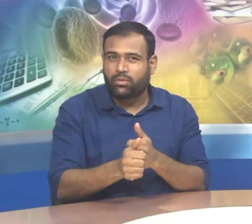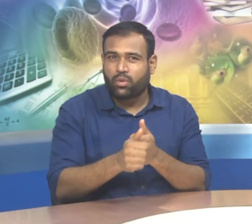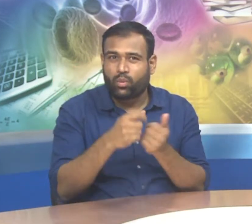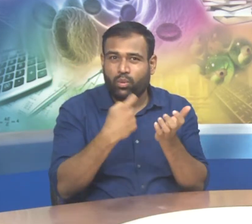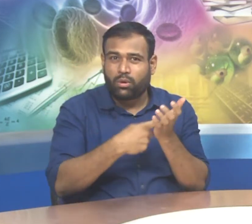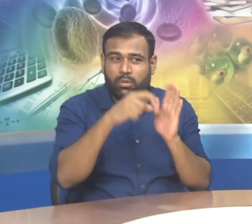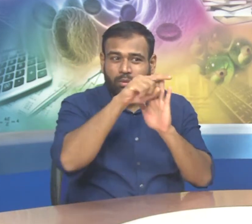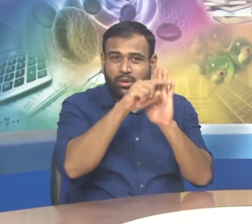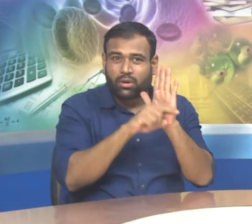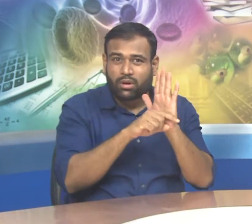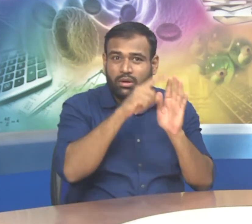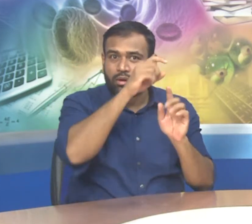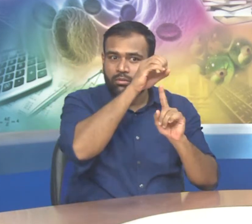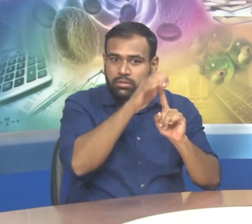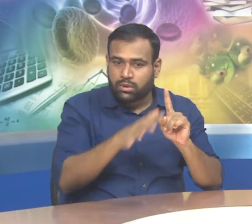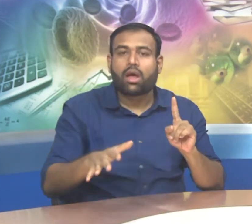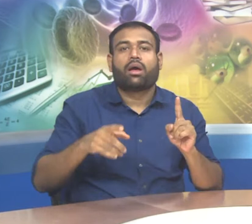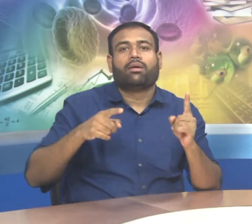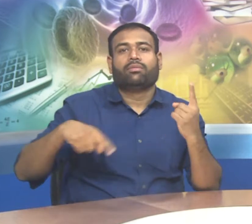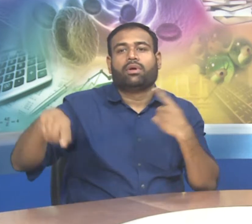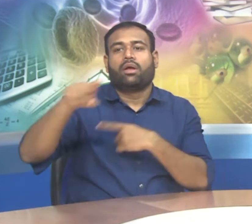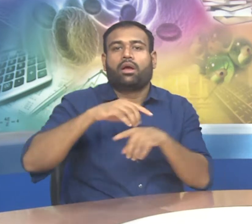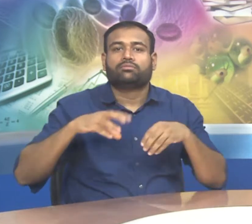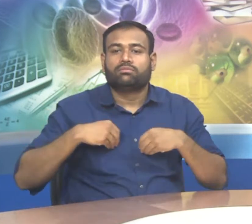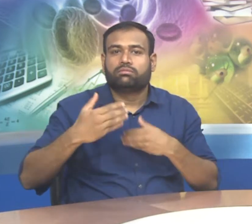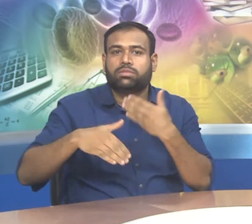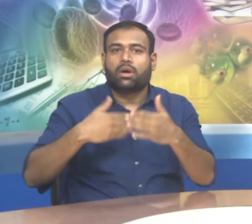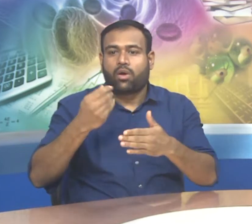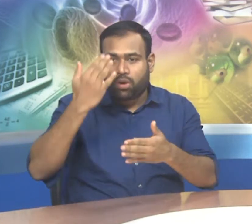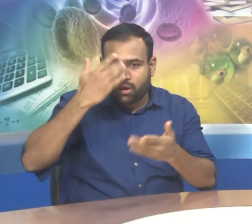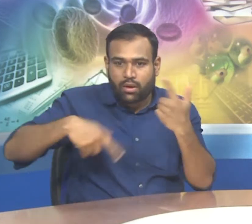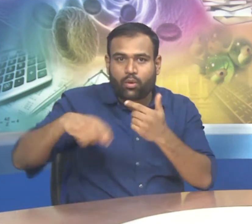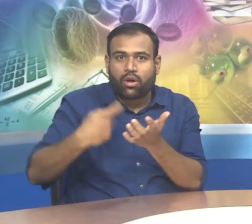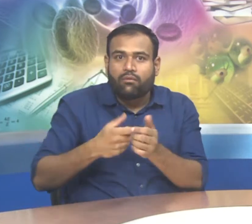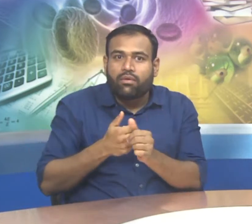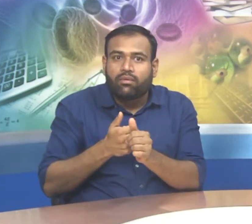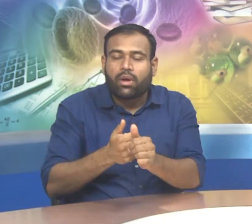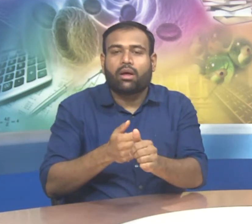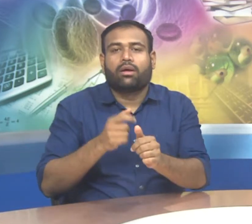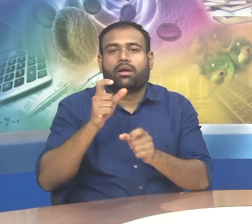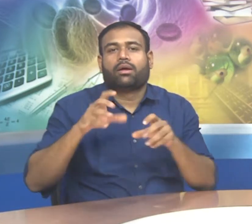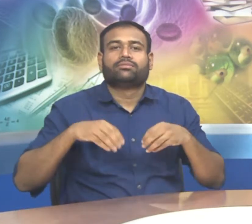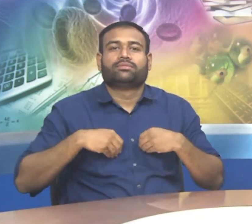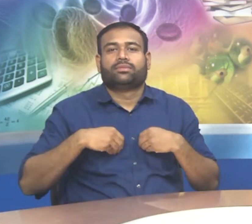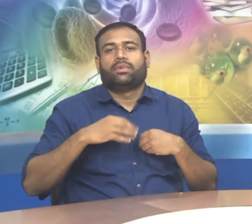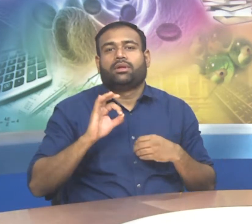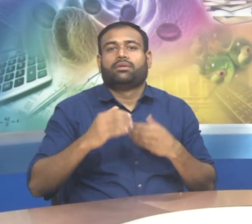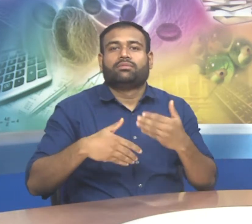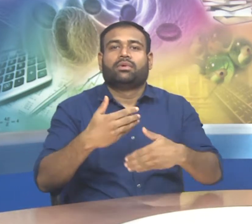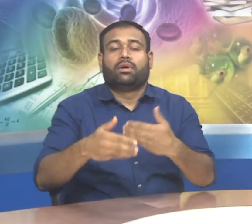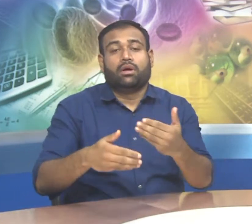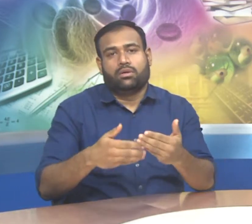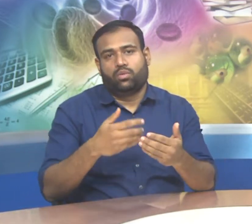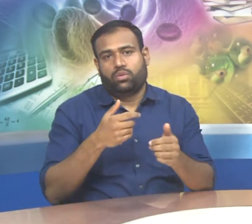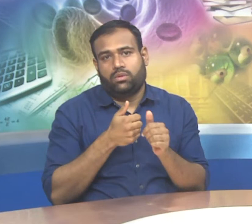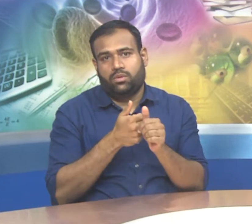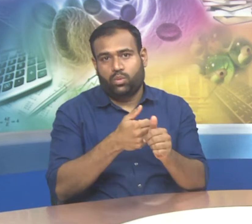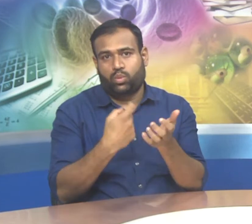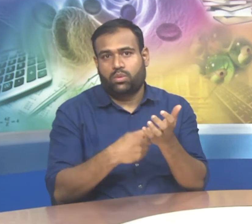So there is only one body, they issue the currency and they regulate all these things, is